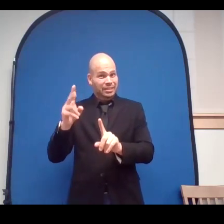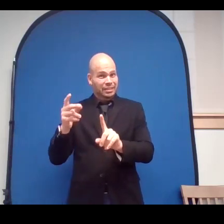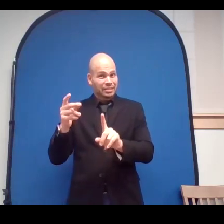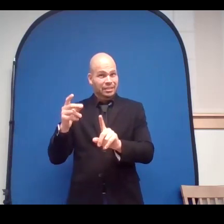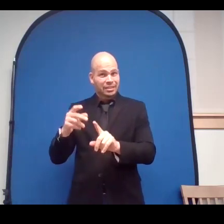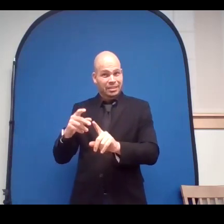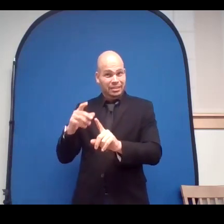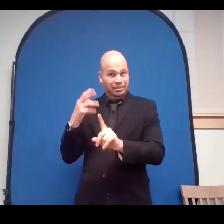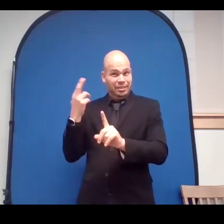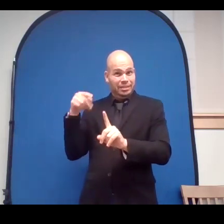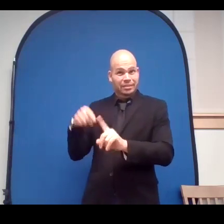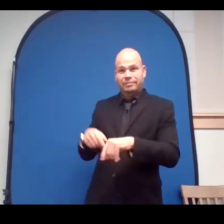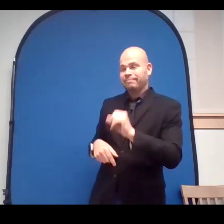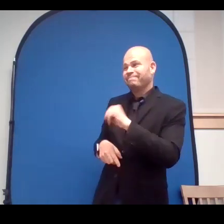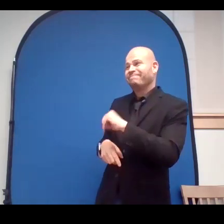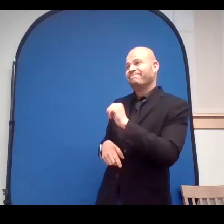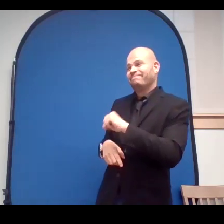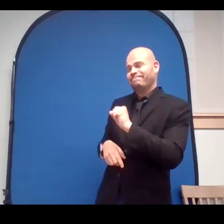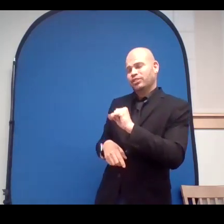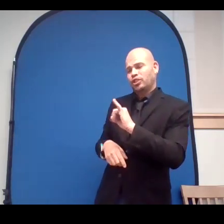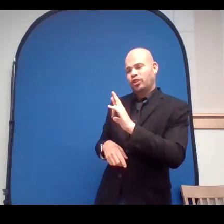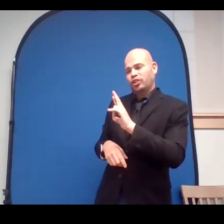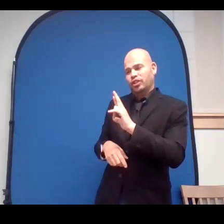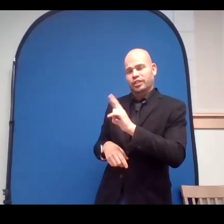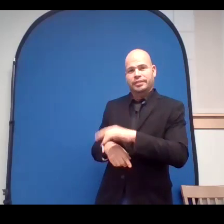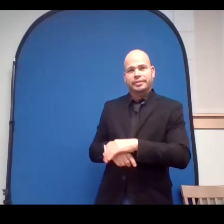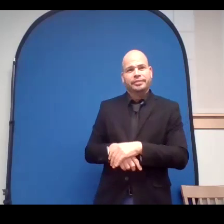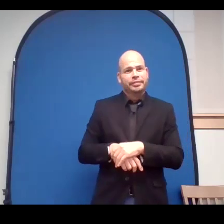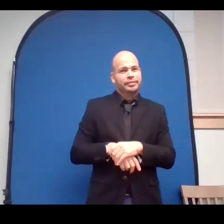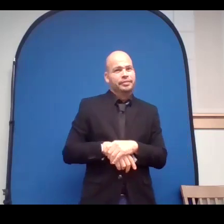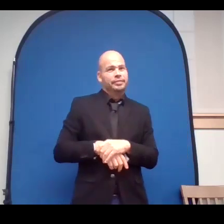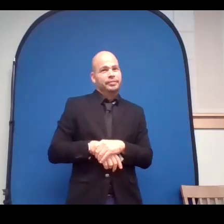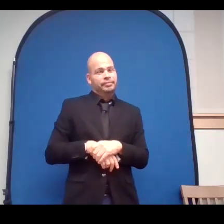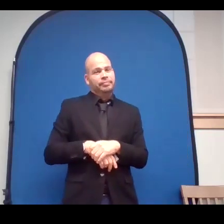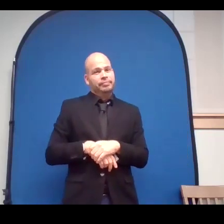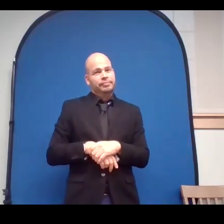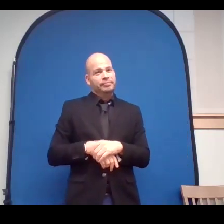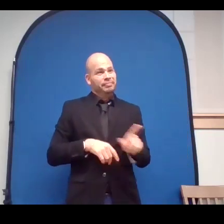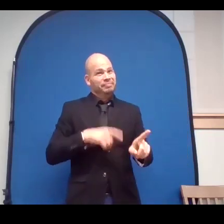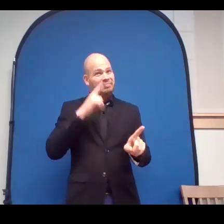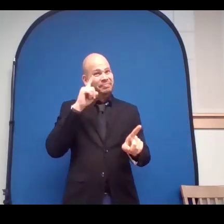sir. But you considered him an honest person?